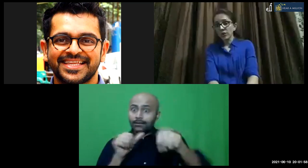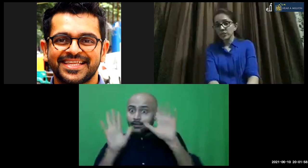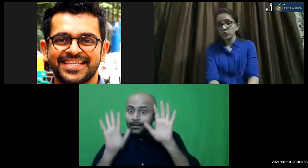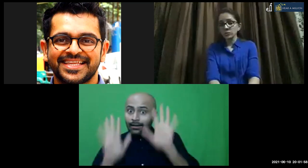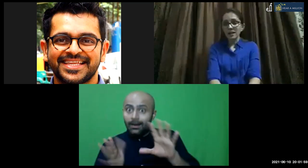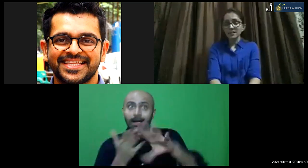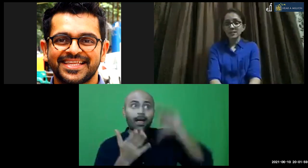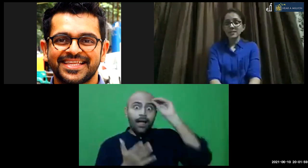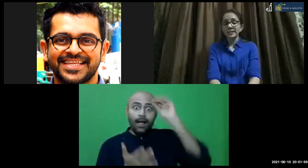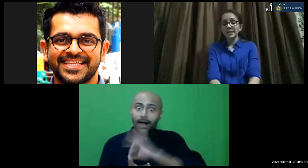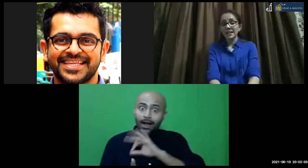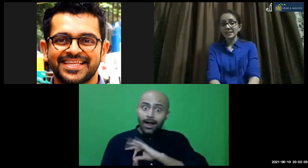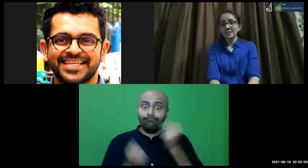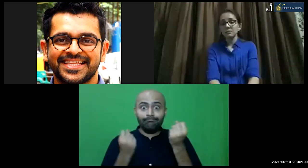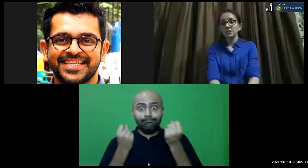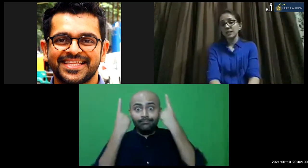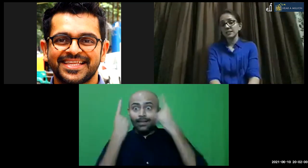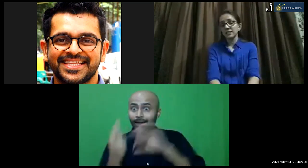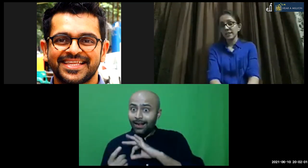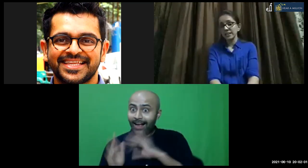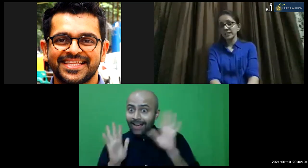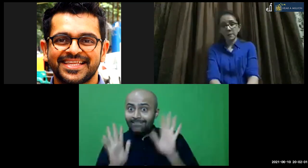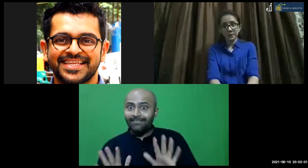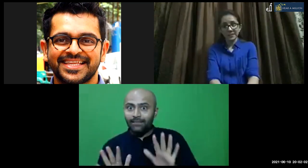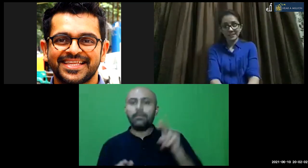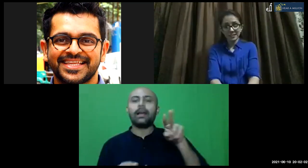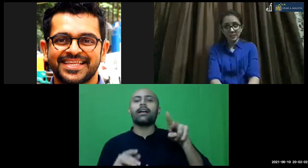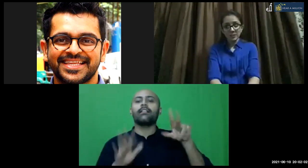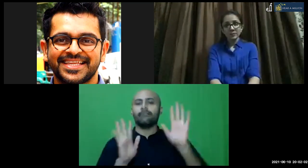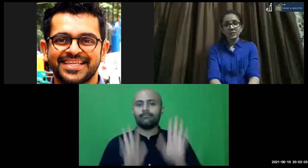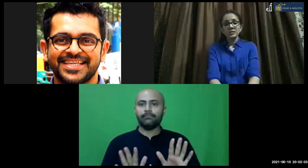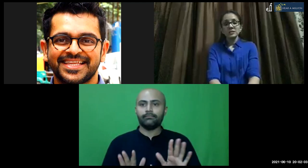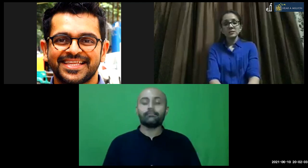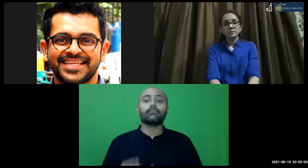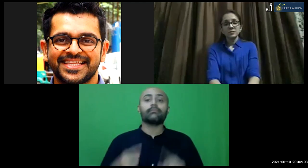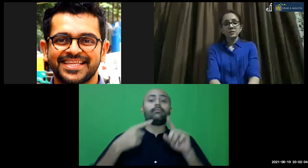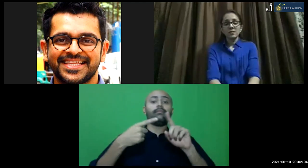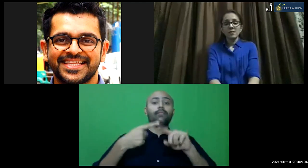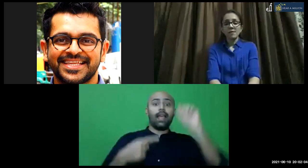they enjoying Zoom classes? Are they accessible? Are they learning it completely?